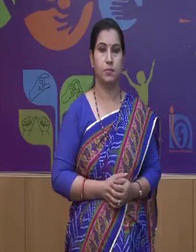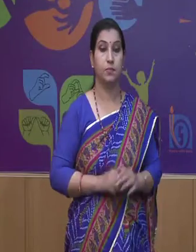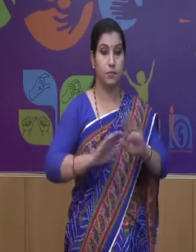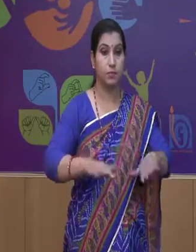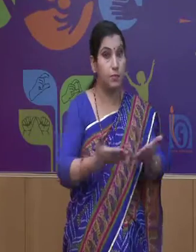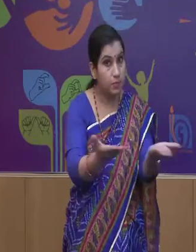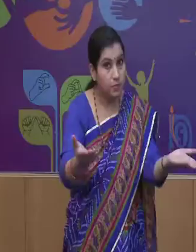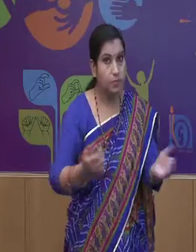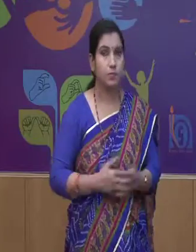Learners,